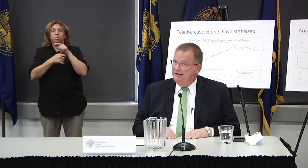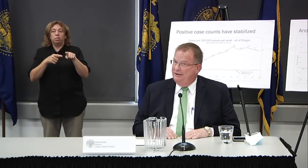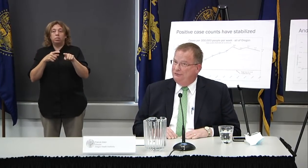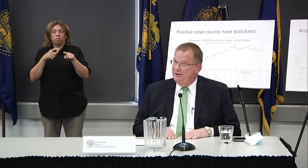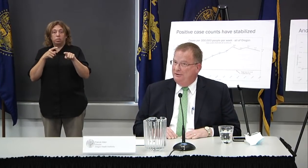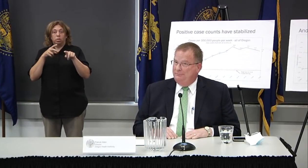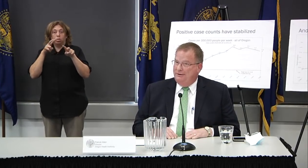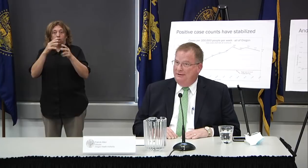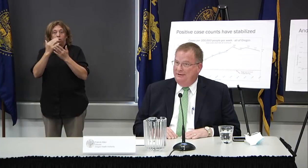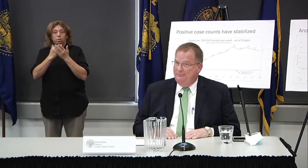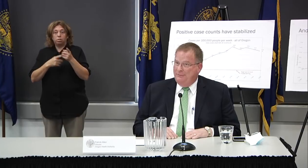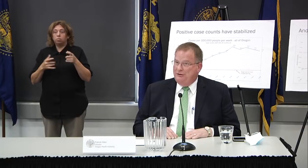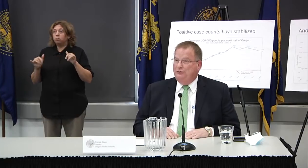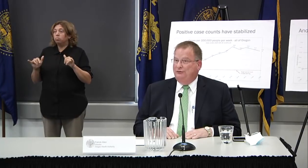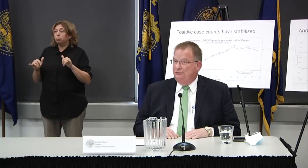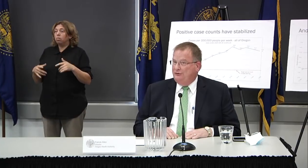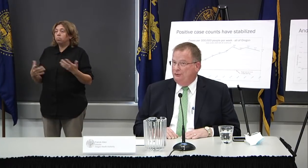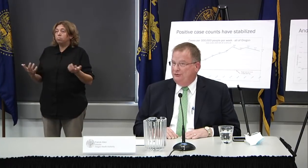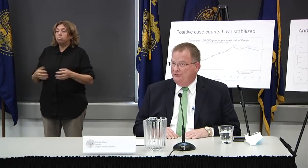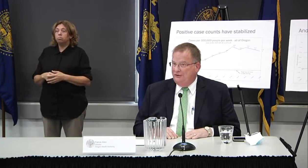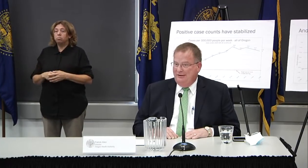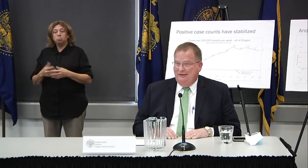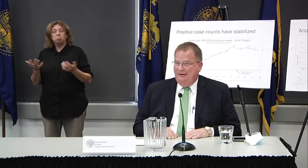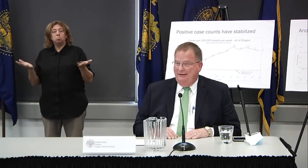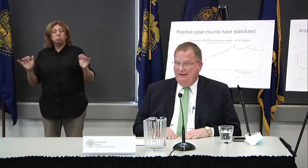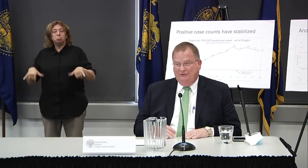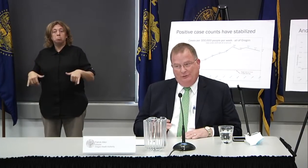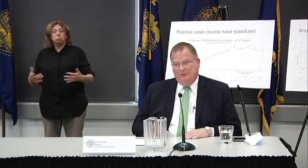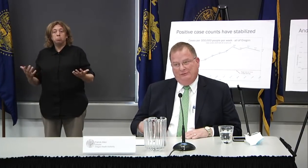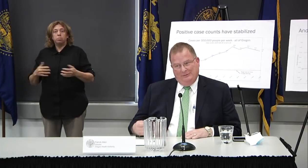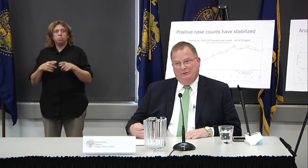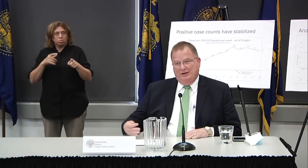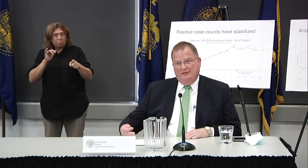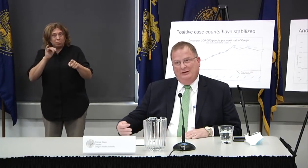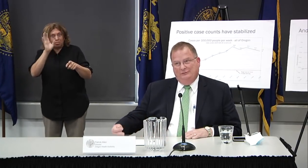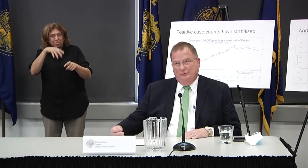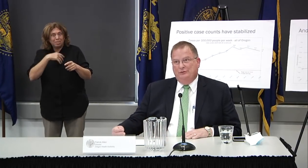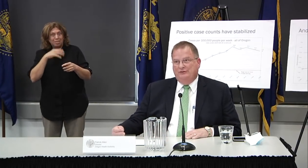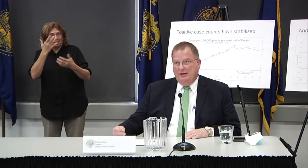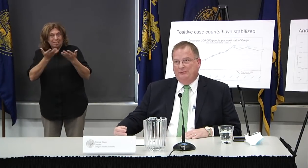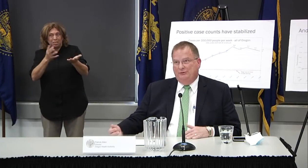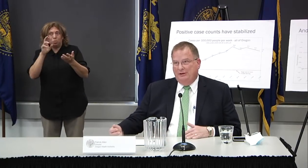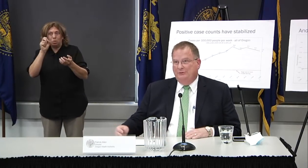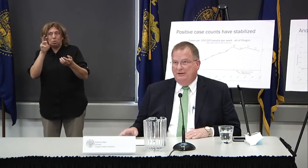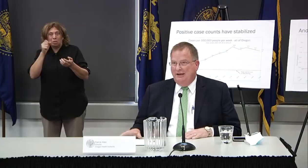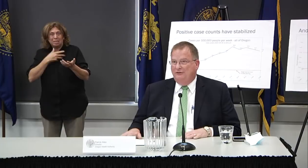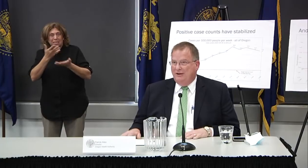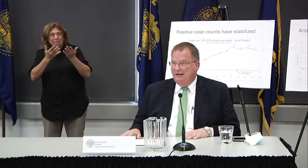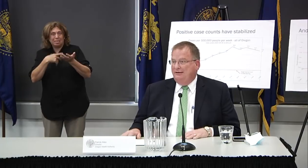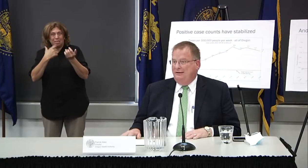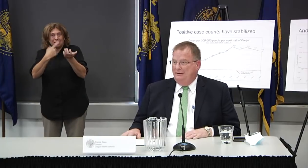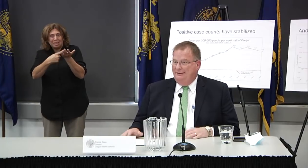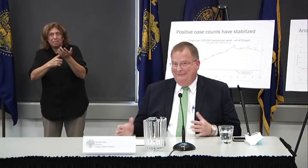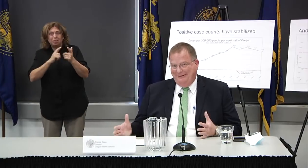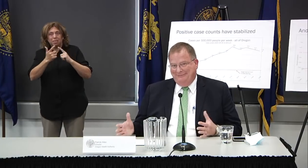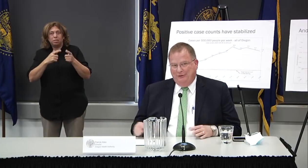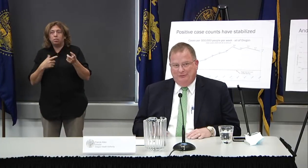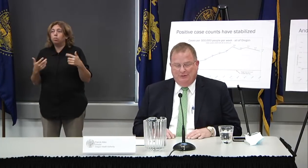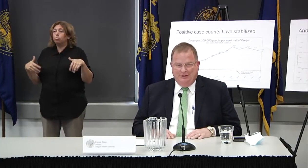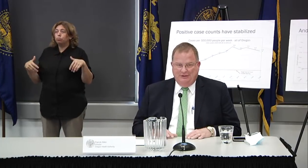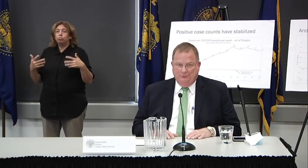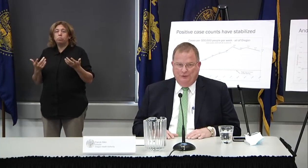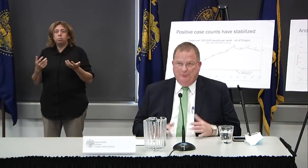in trying to make use of resources, and so we've kind of taken further steps to try to engage that,